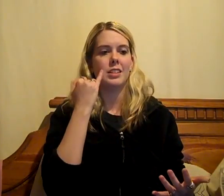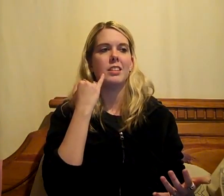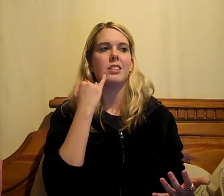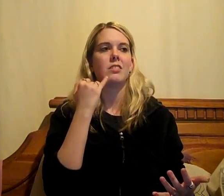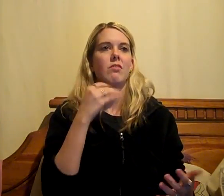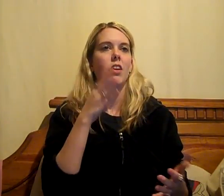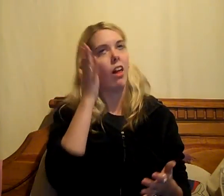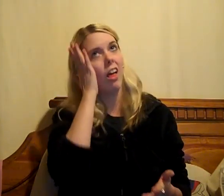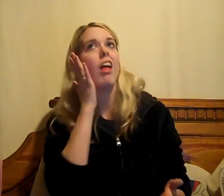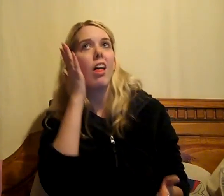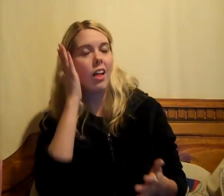all night.